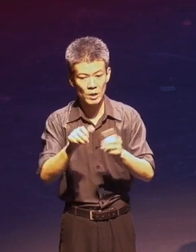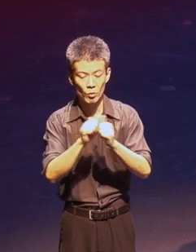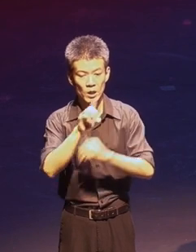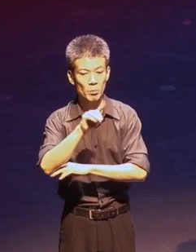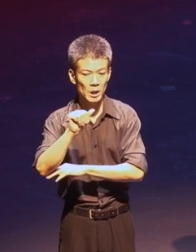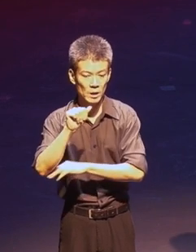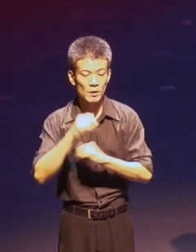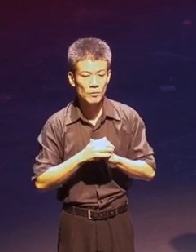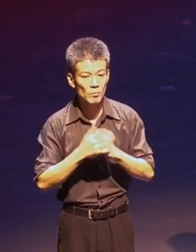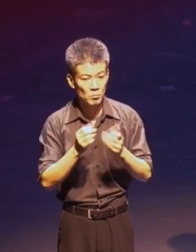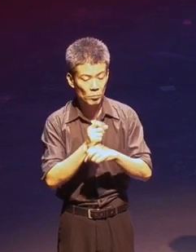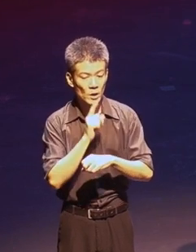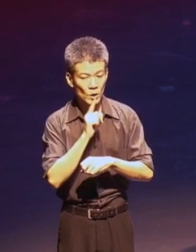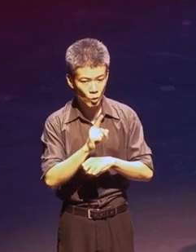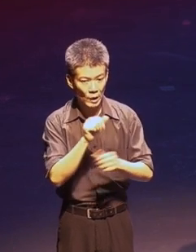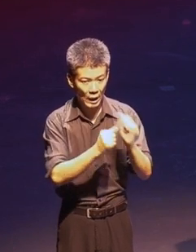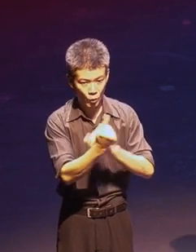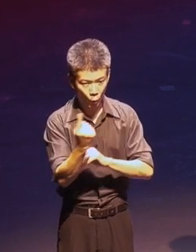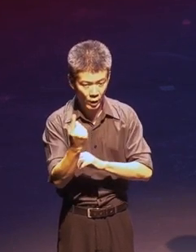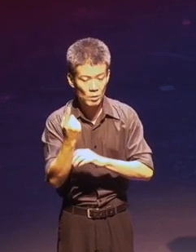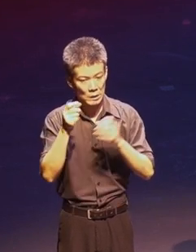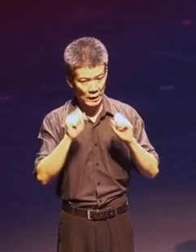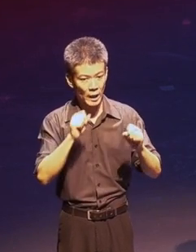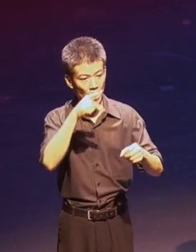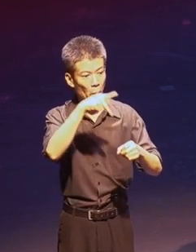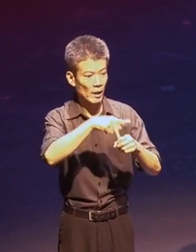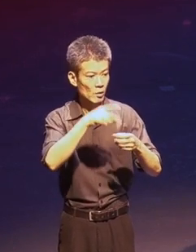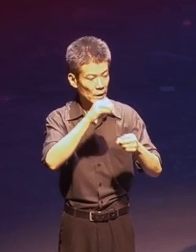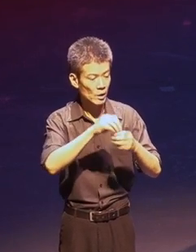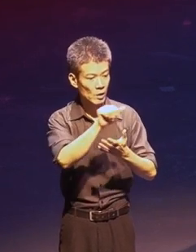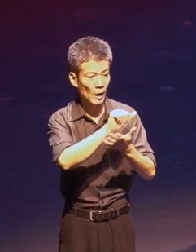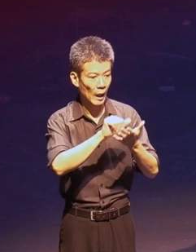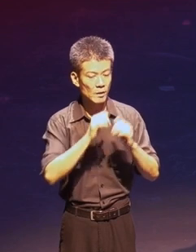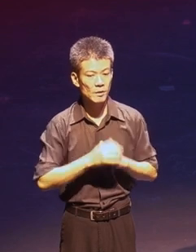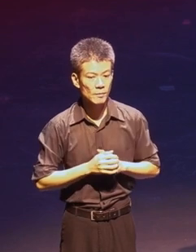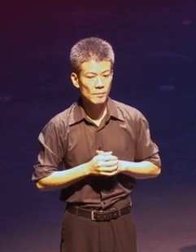with disabilities to ensure that everyone can participate in the arts.